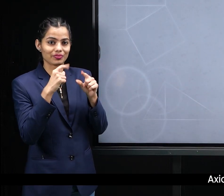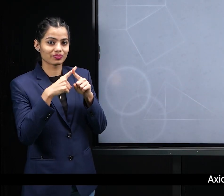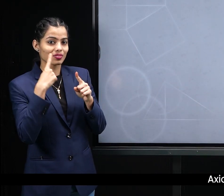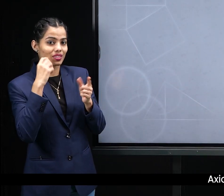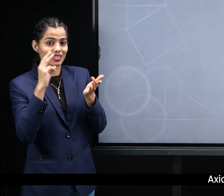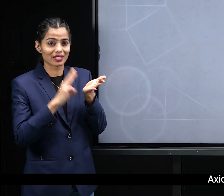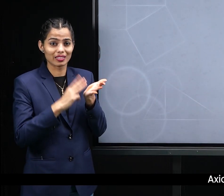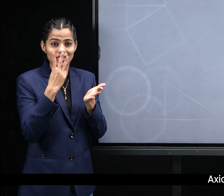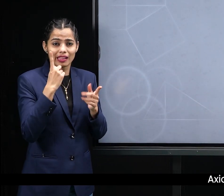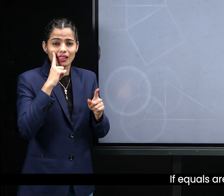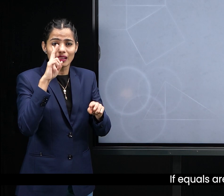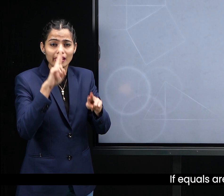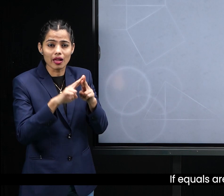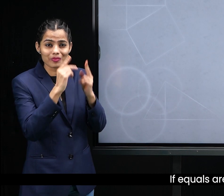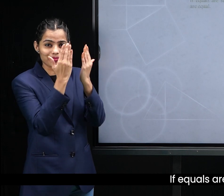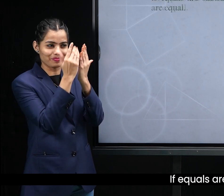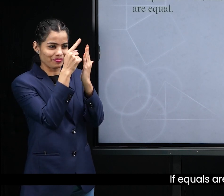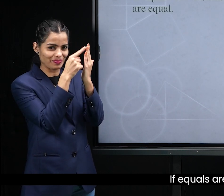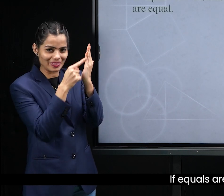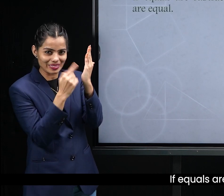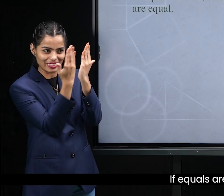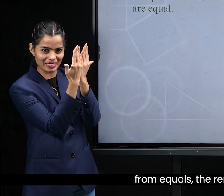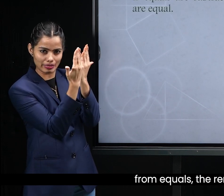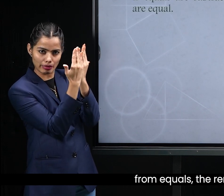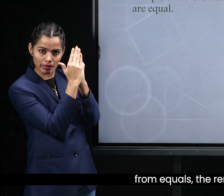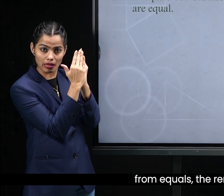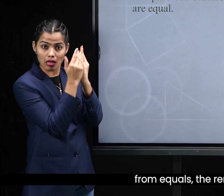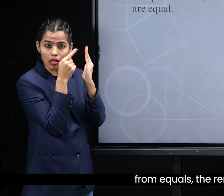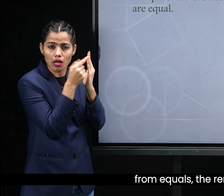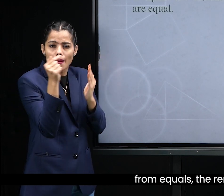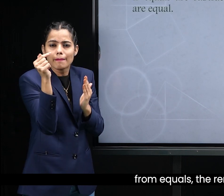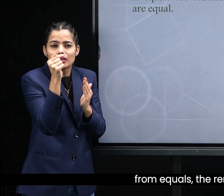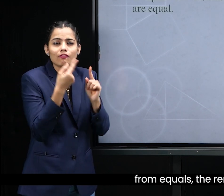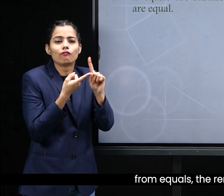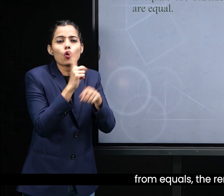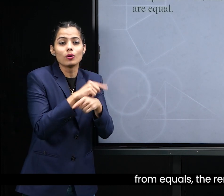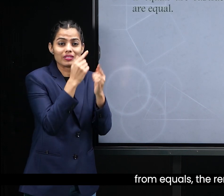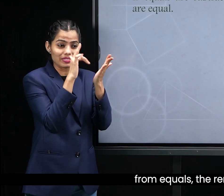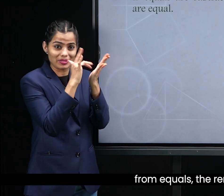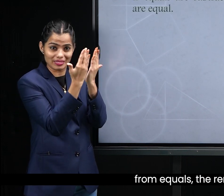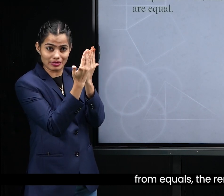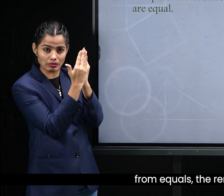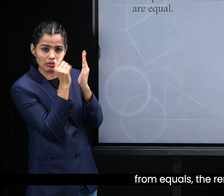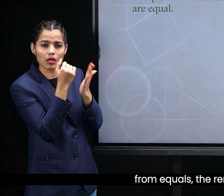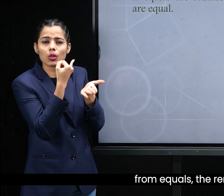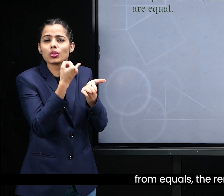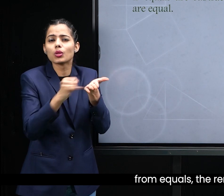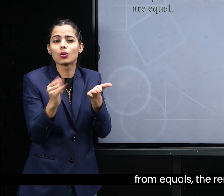Axiom 3. If equals are subtracted from equals, the remainders are equal.